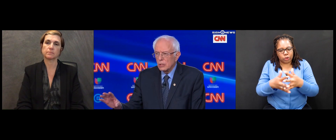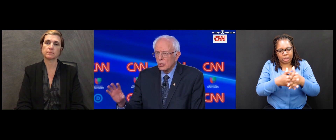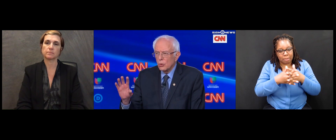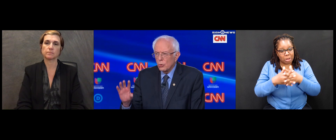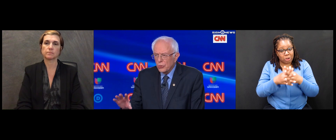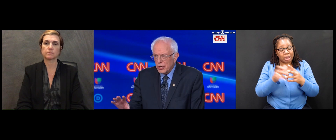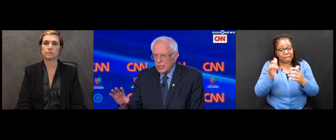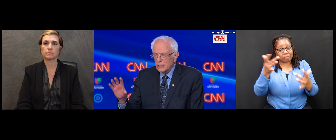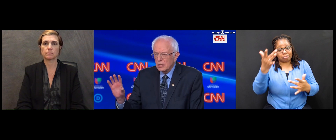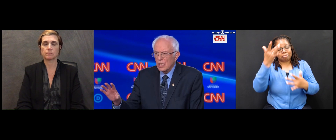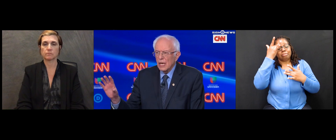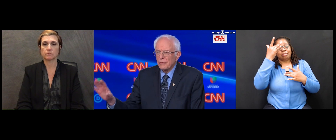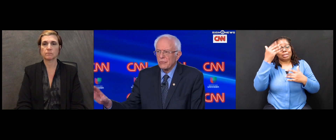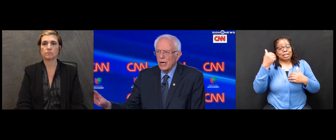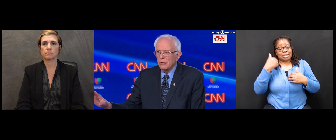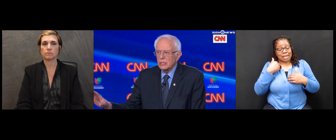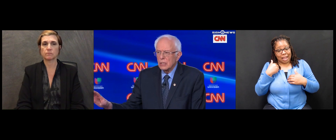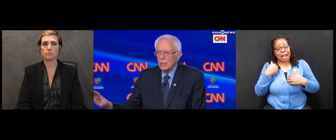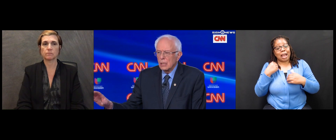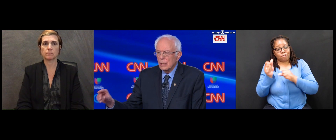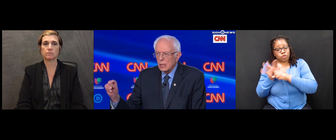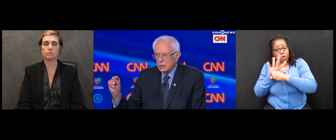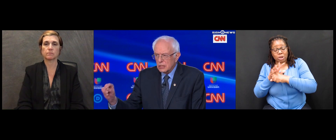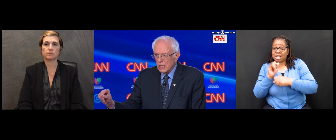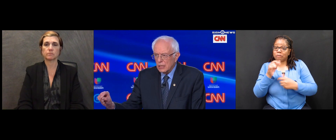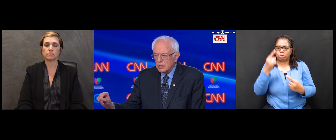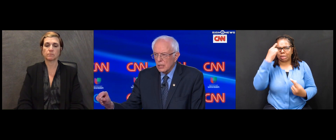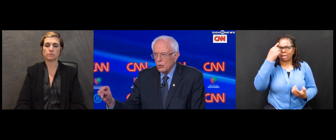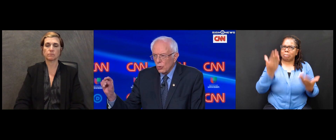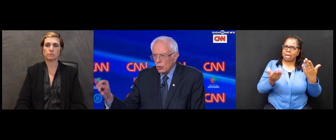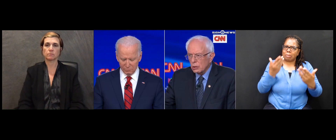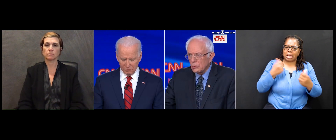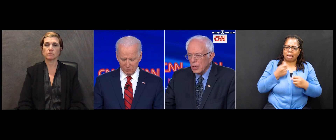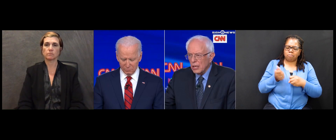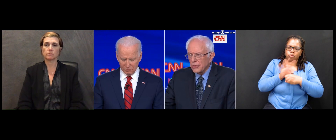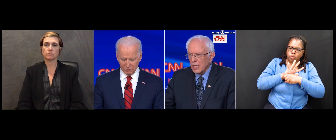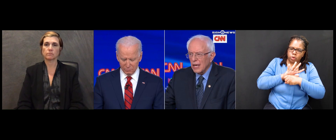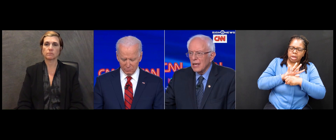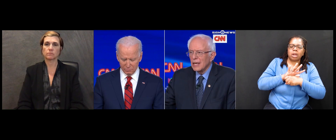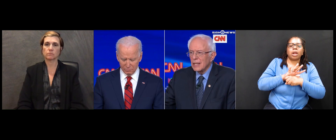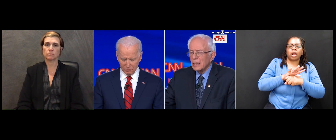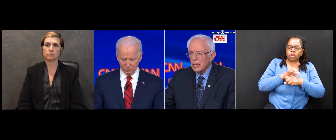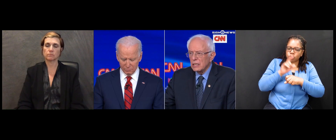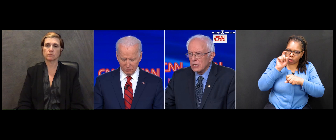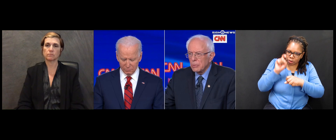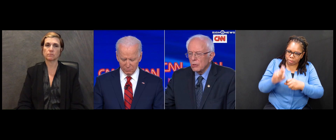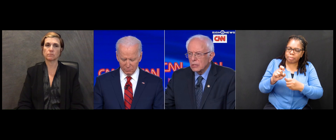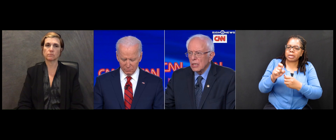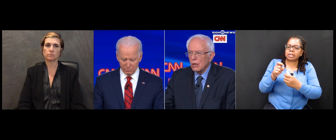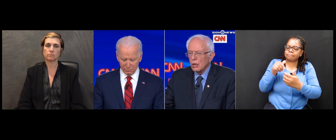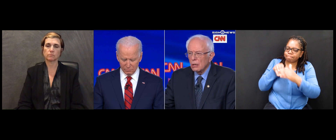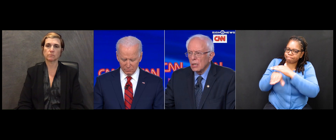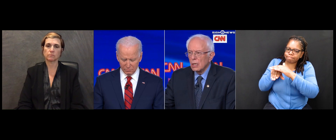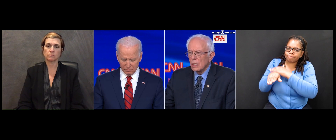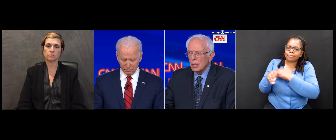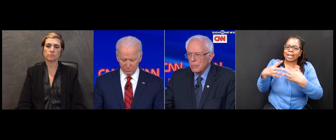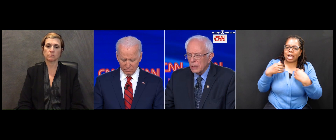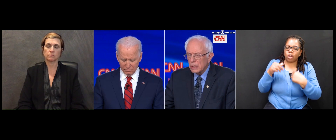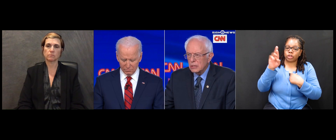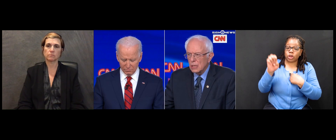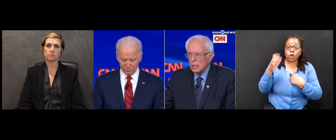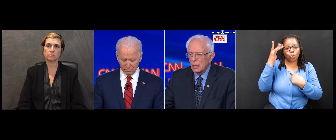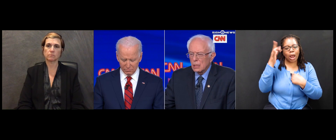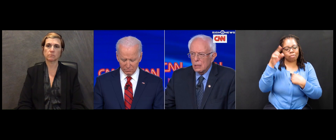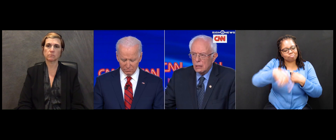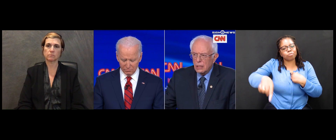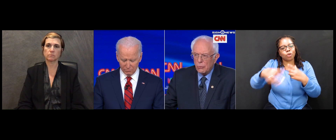virus, who thinks they have the virus, understands they got all the health care that they need because they are